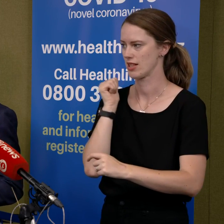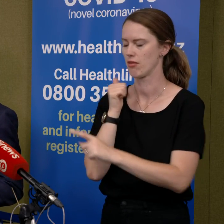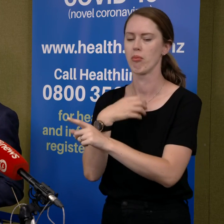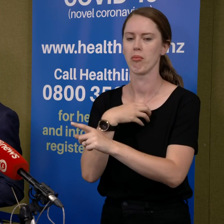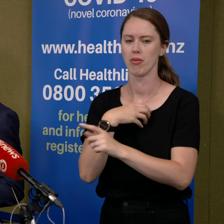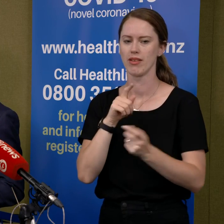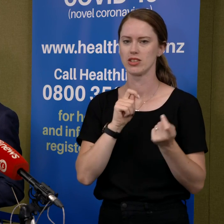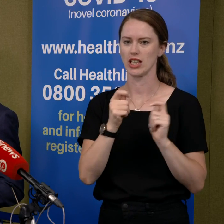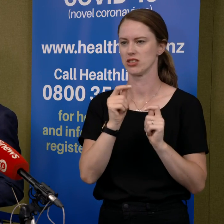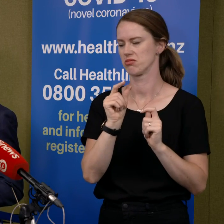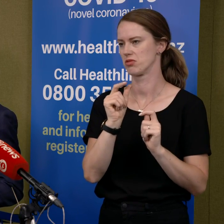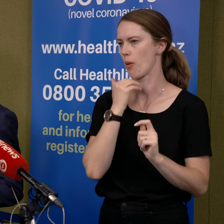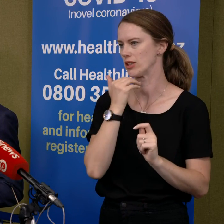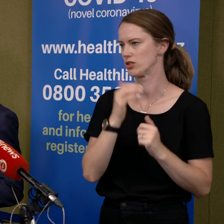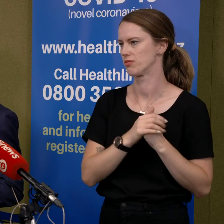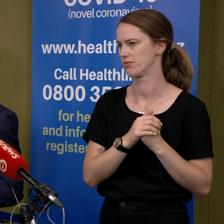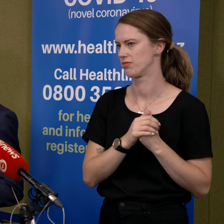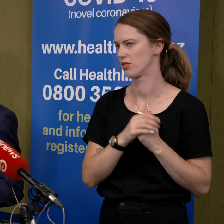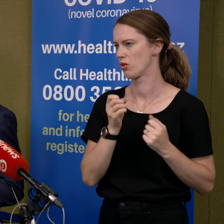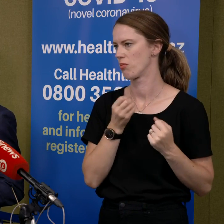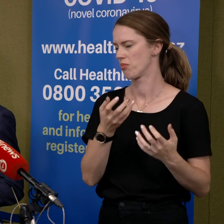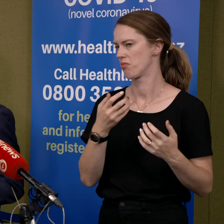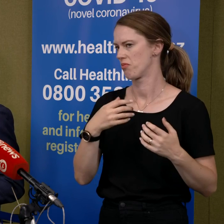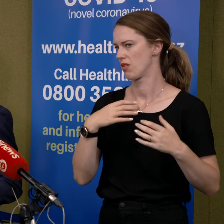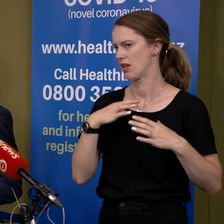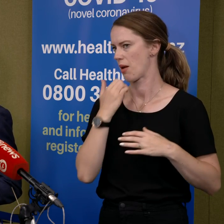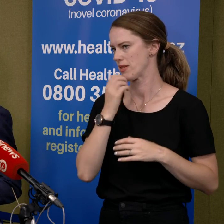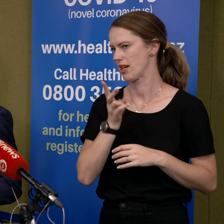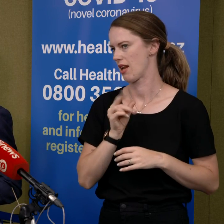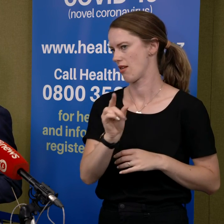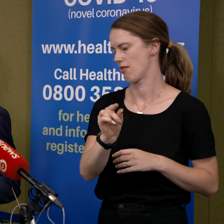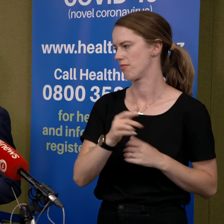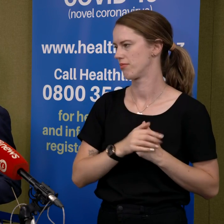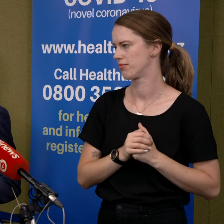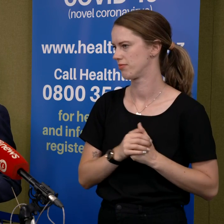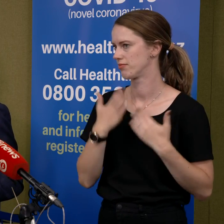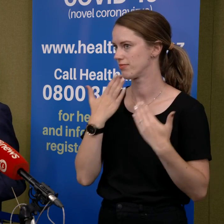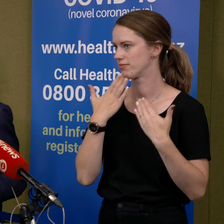and they have changed very little, but we can make those available once again as a follow-up.